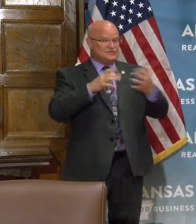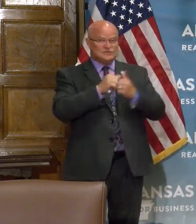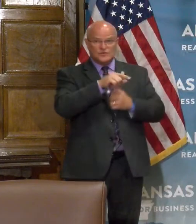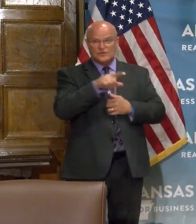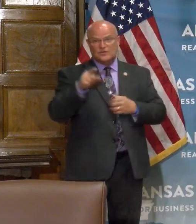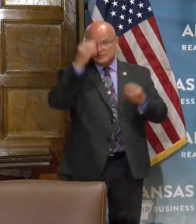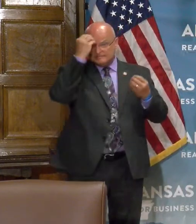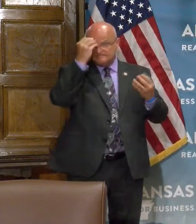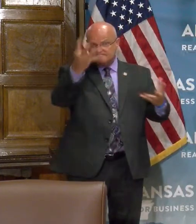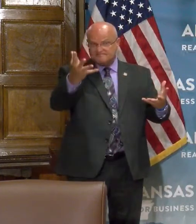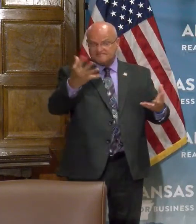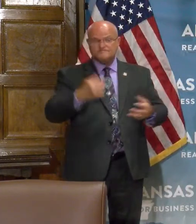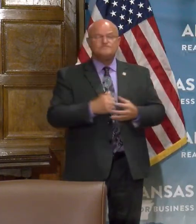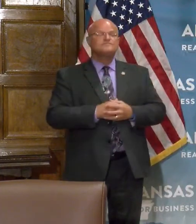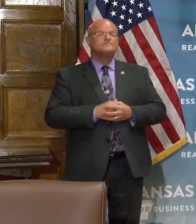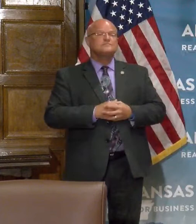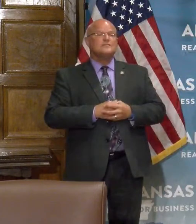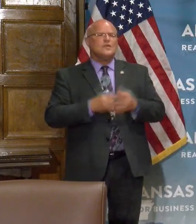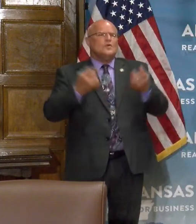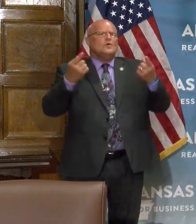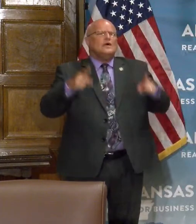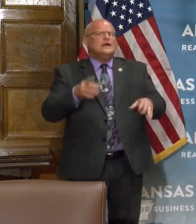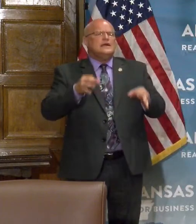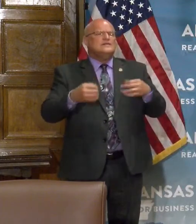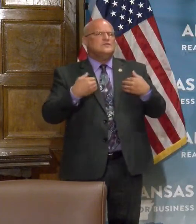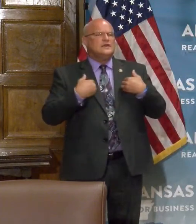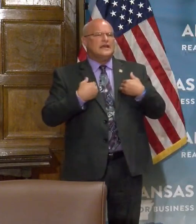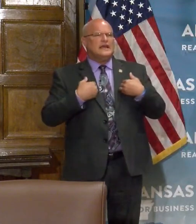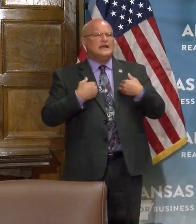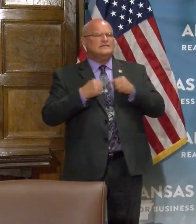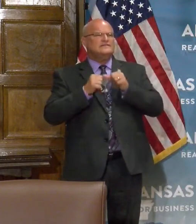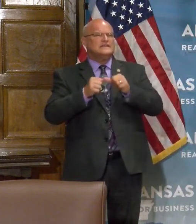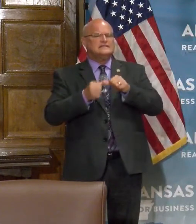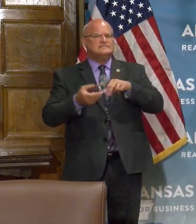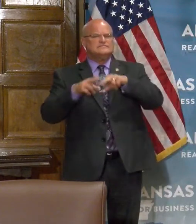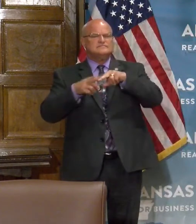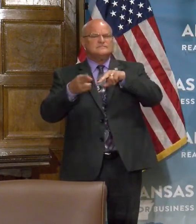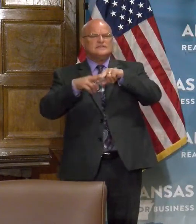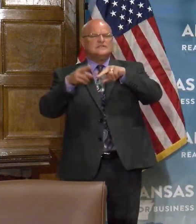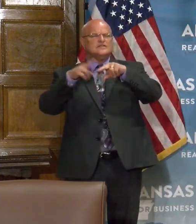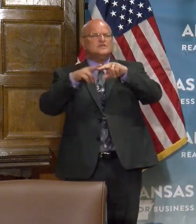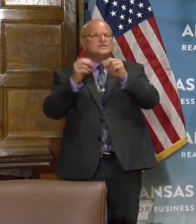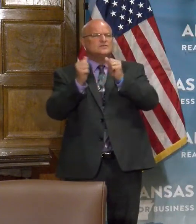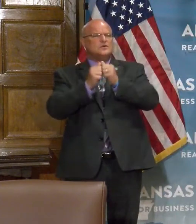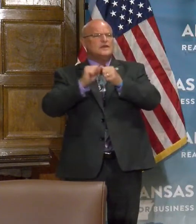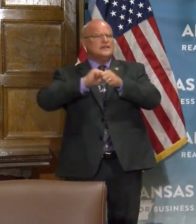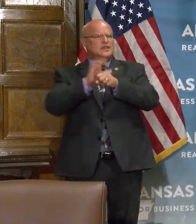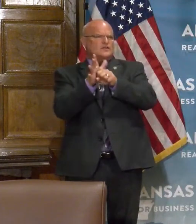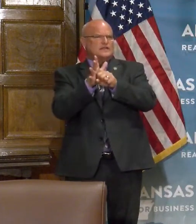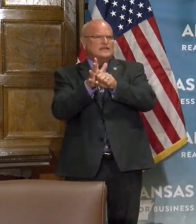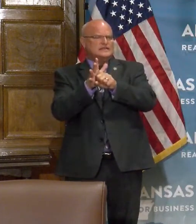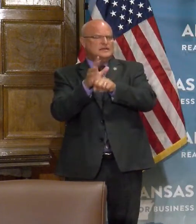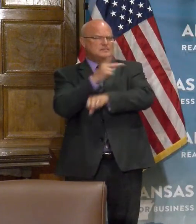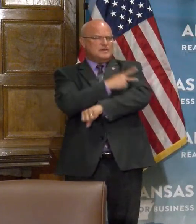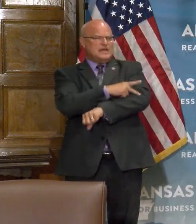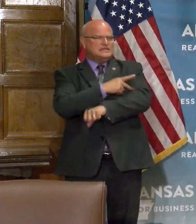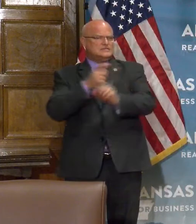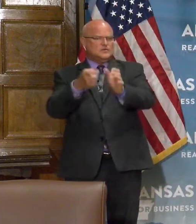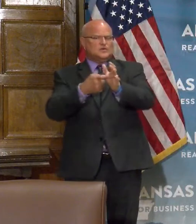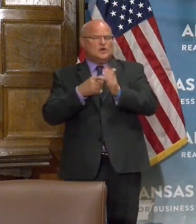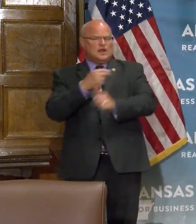you is what happens if we have a continued increase in the number of COVID-19 patients